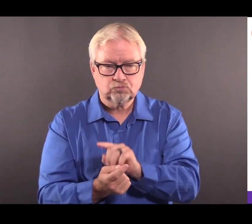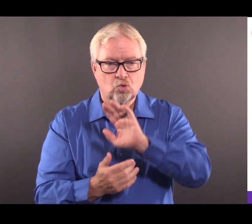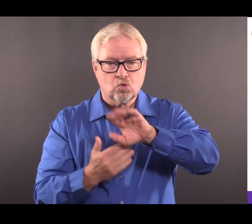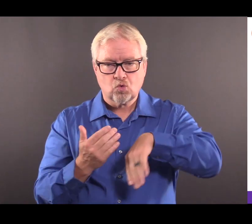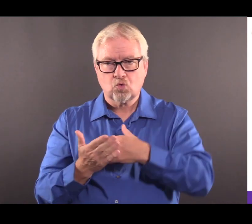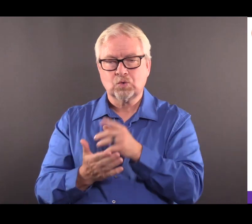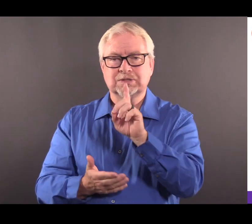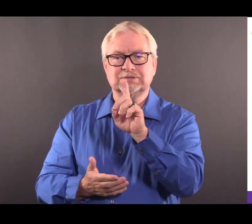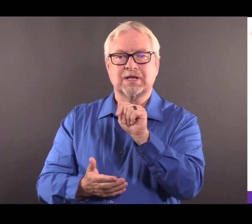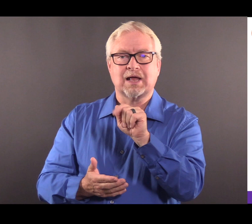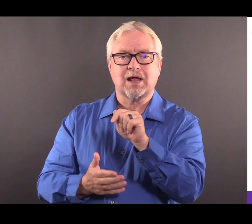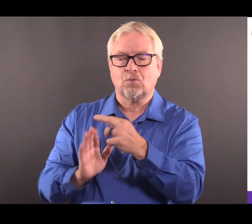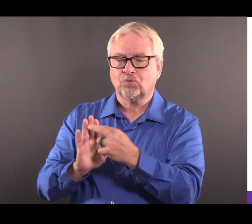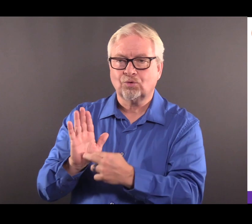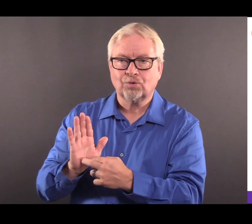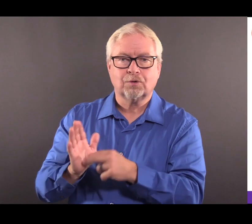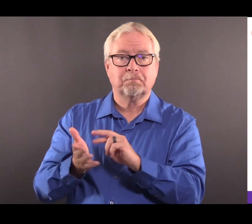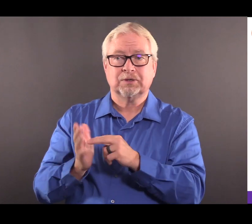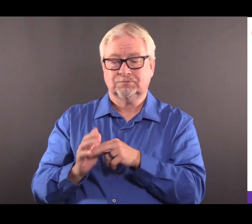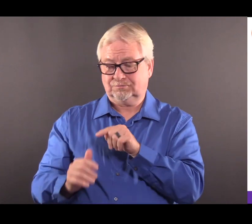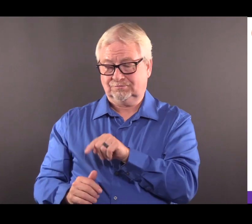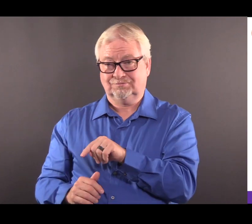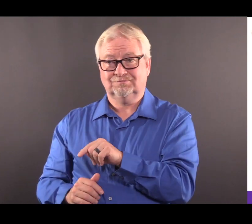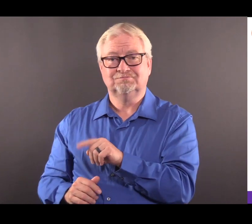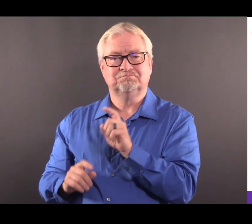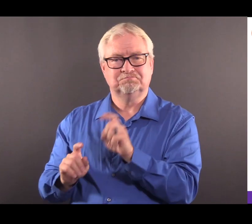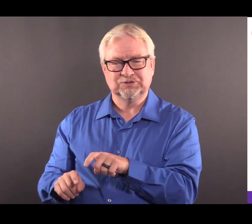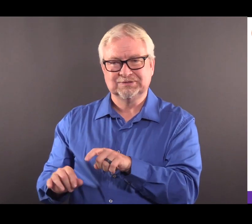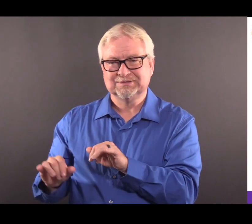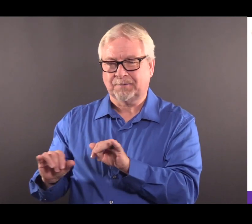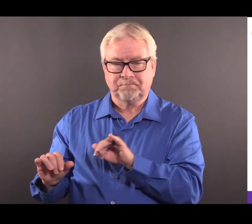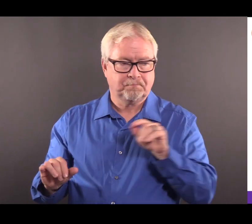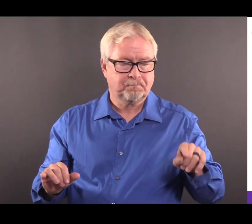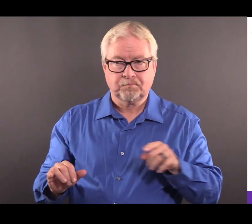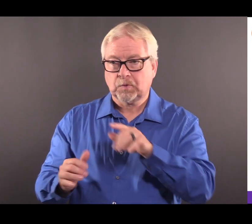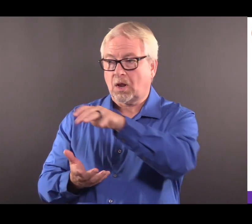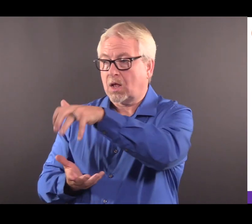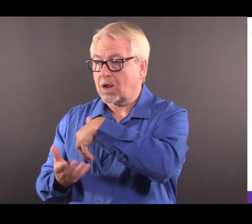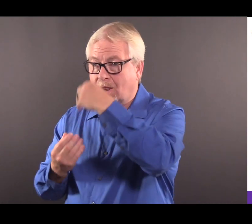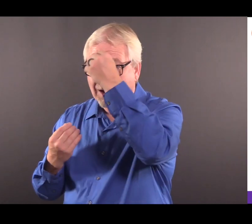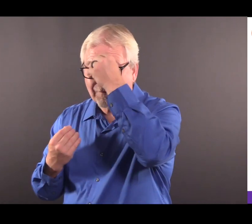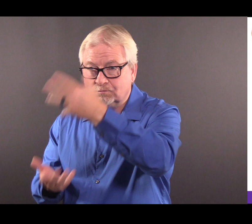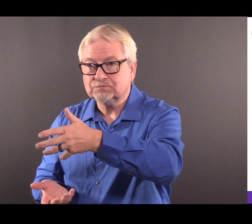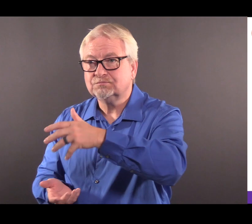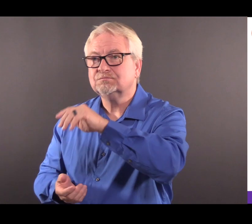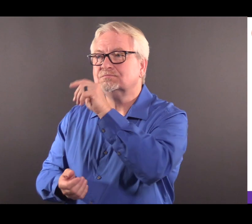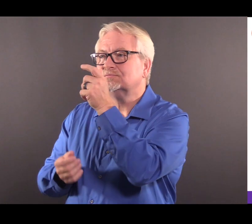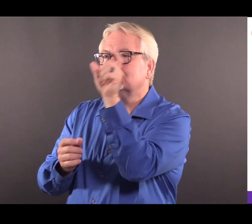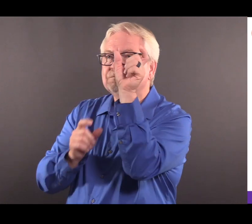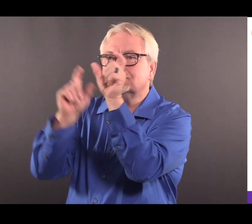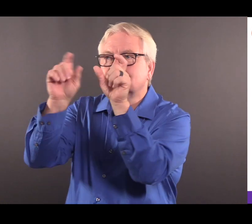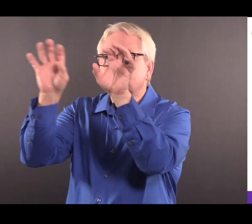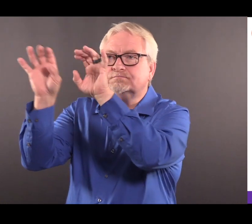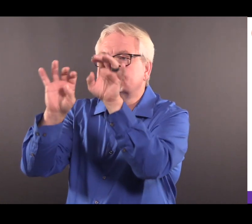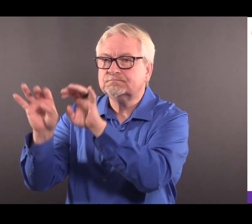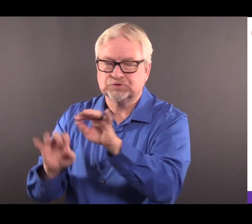meet all HMIS data standards. This means that the comparable database must be able to collect